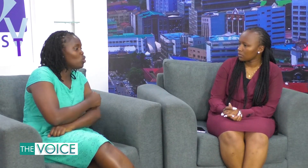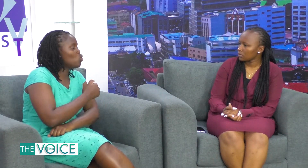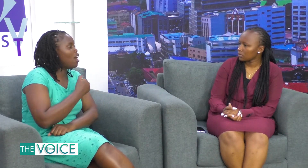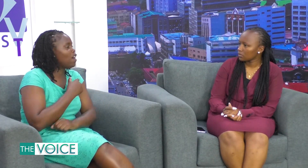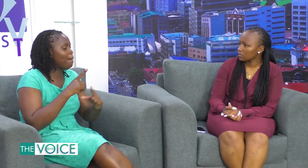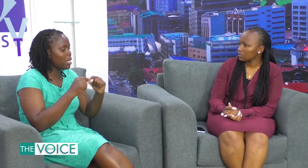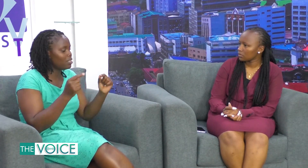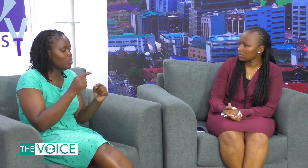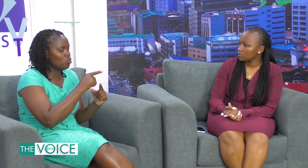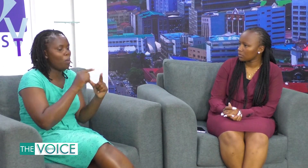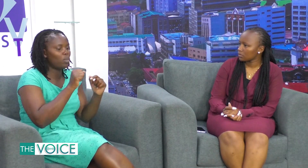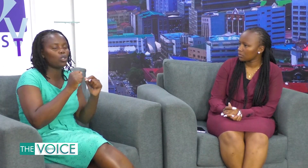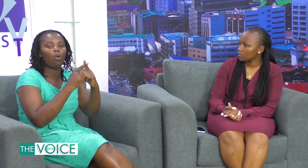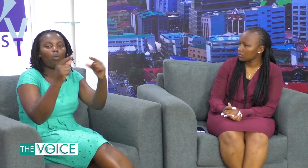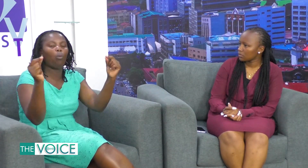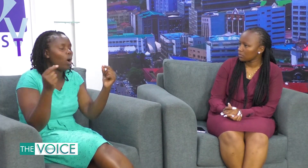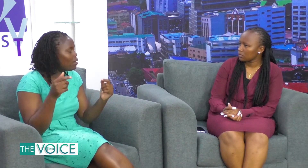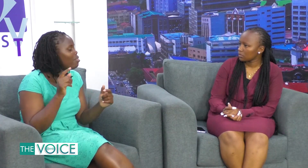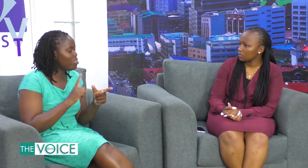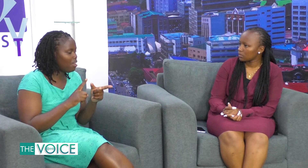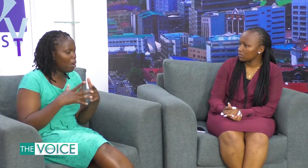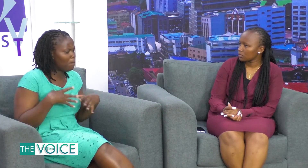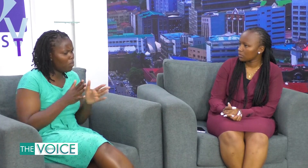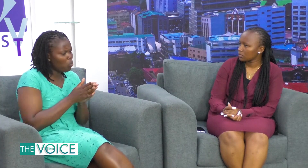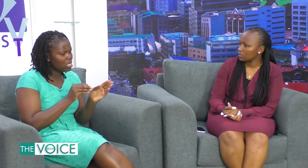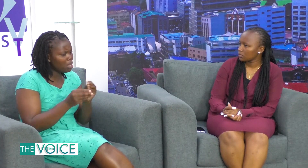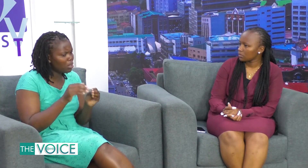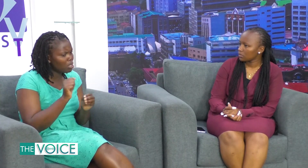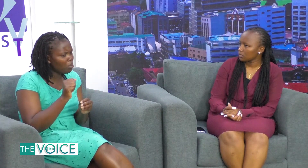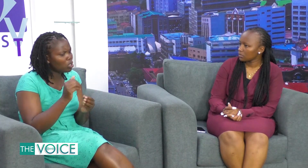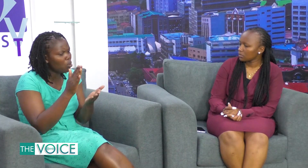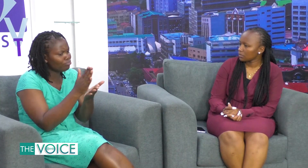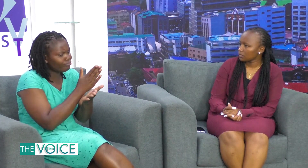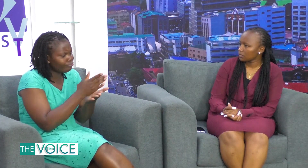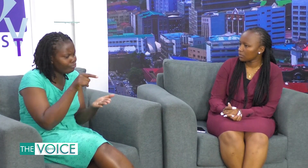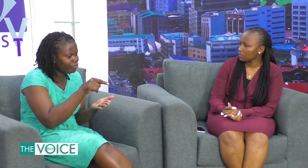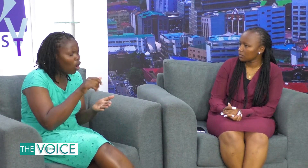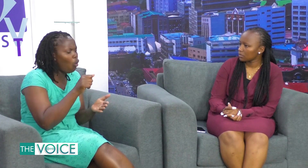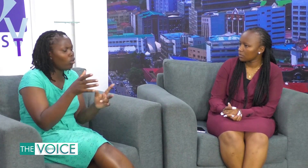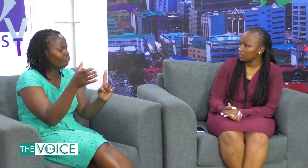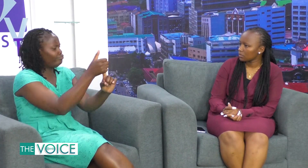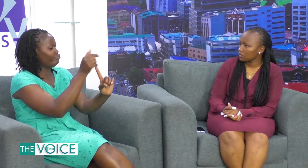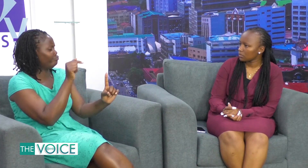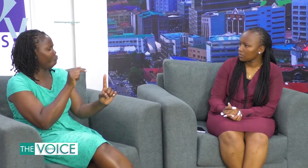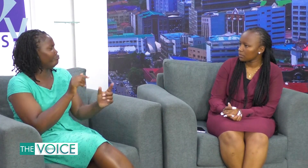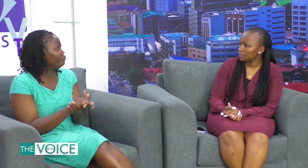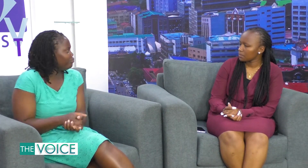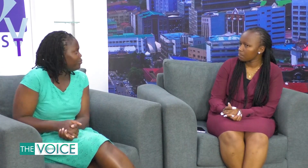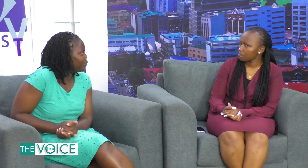fees issues? Do you have a message to tell the viewers or persons with disabilities where they can